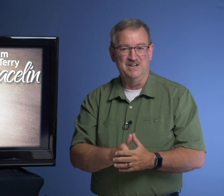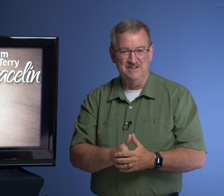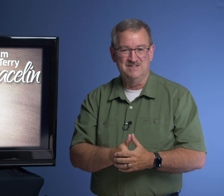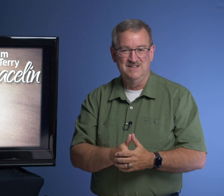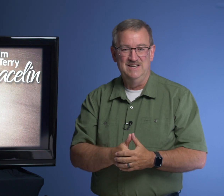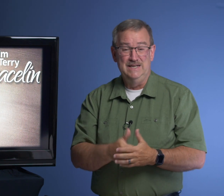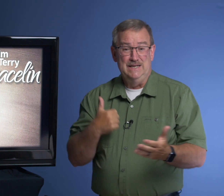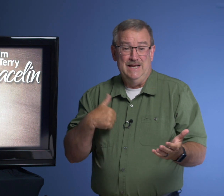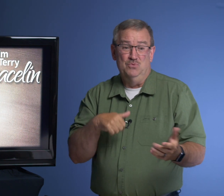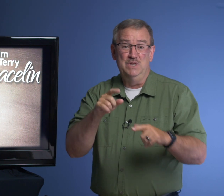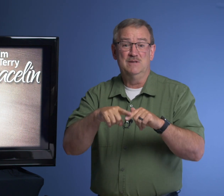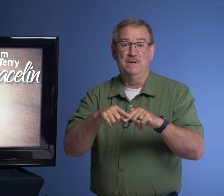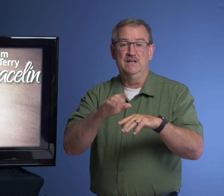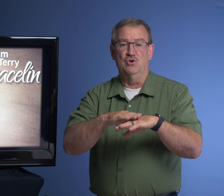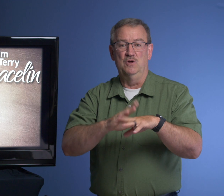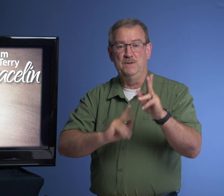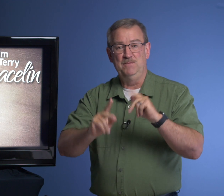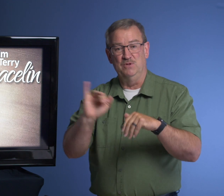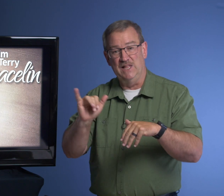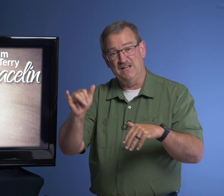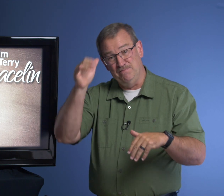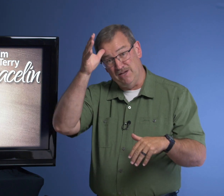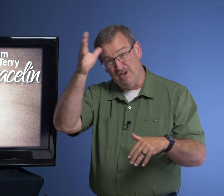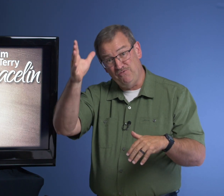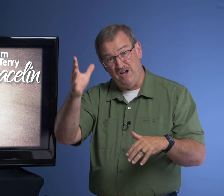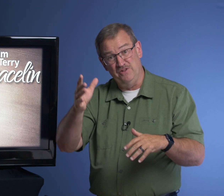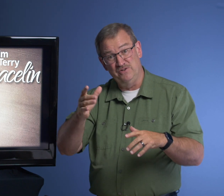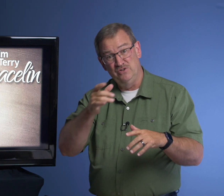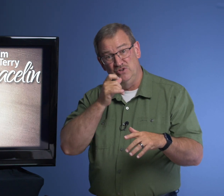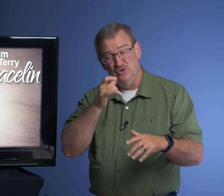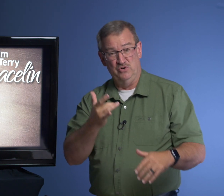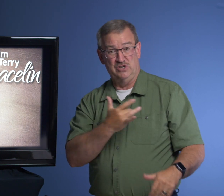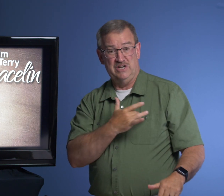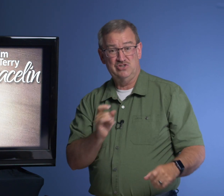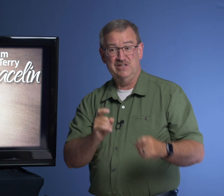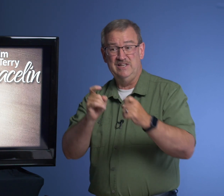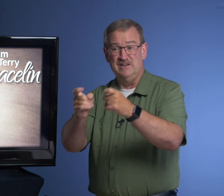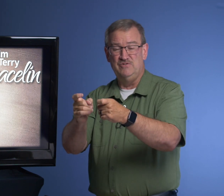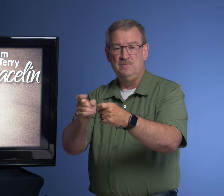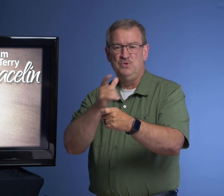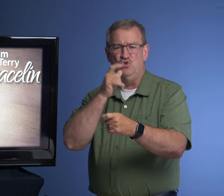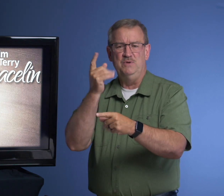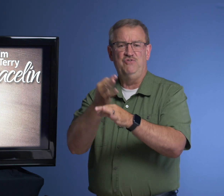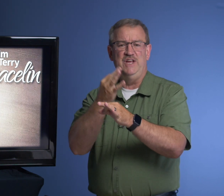missionaries, and we depend on people like my grandfather who are touched to give, who be